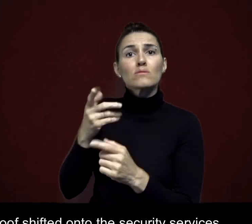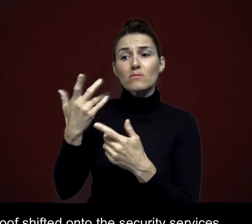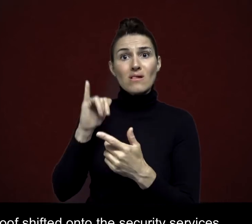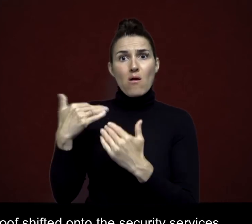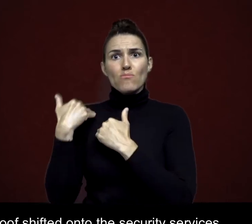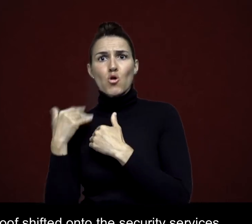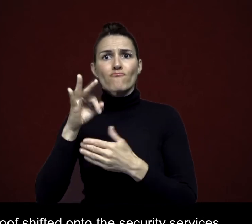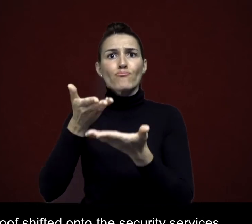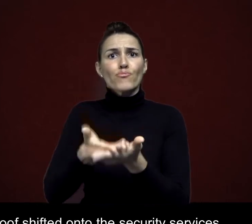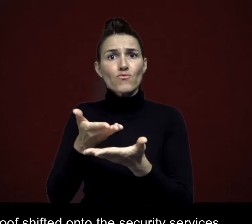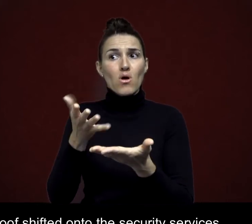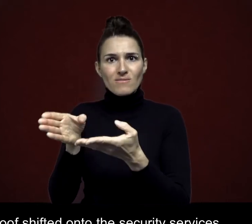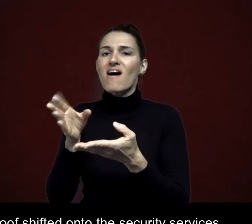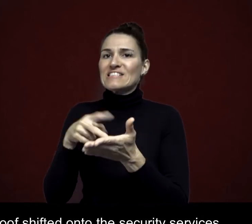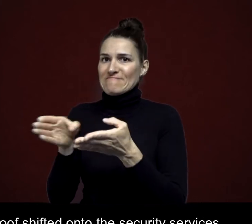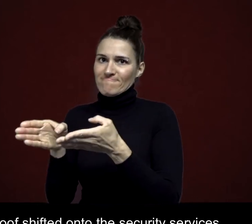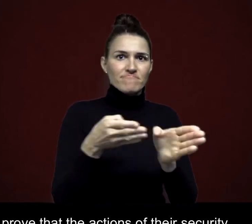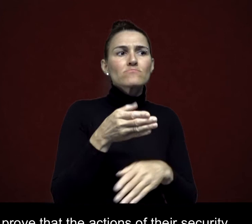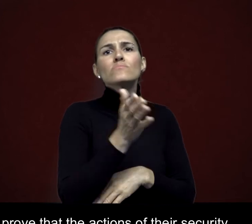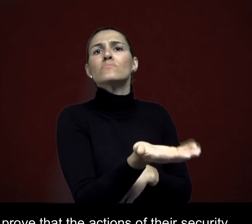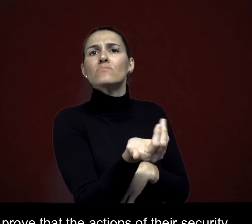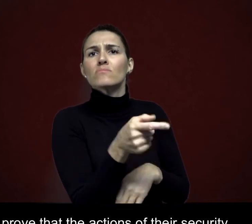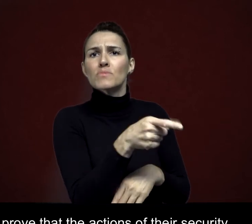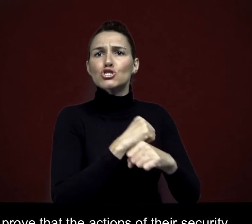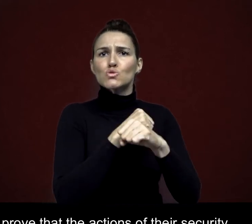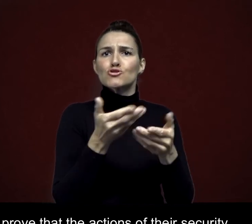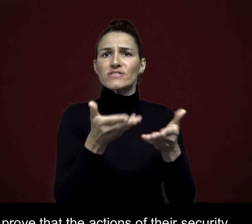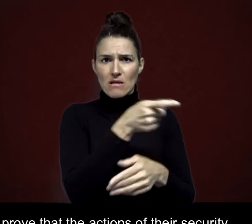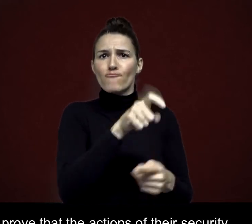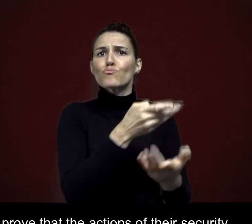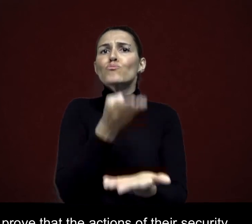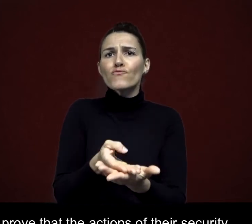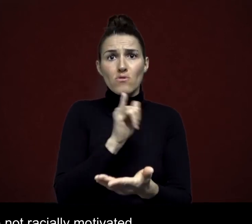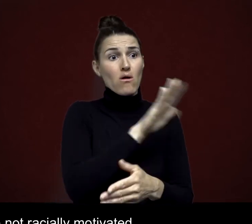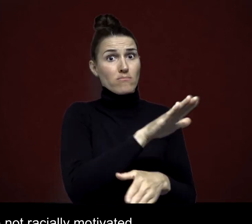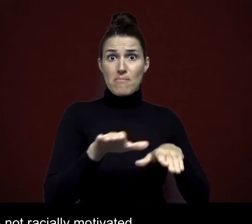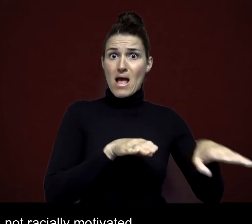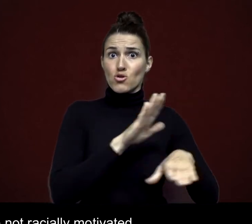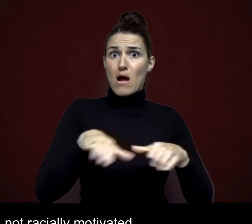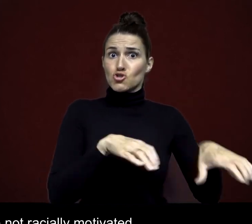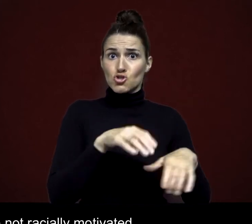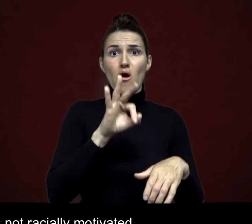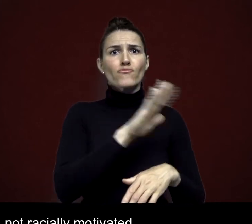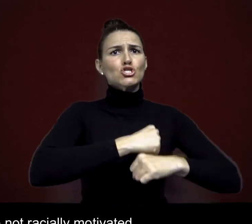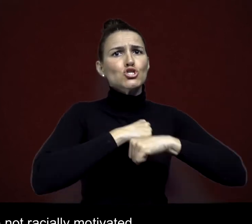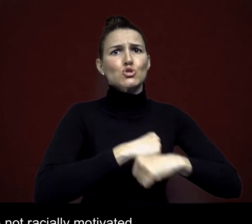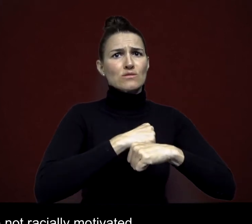shifted onto the security services. They had to prove that the actions of their security guards were not racially motivated. They